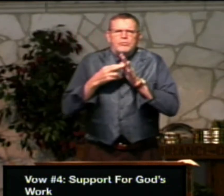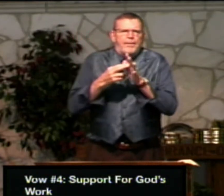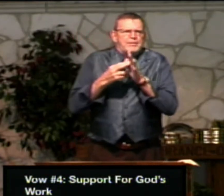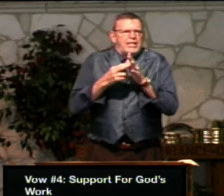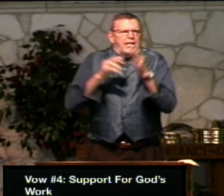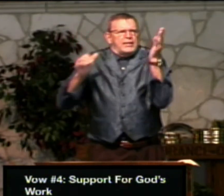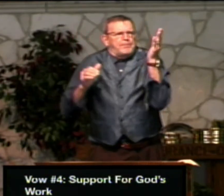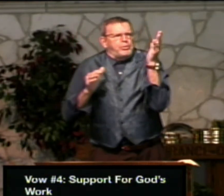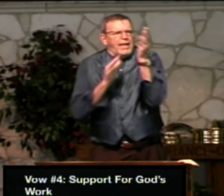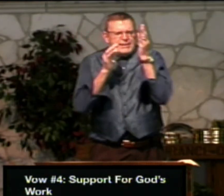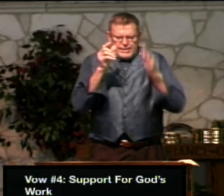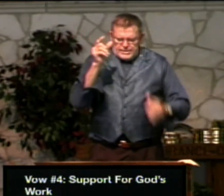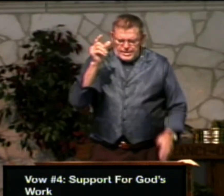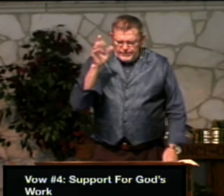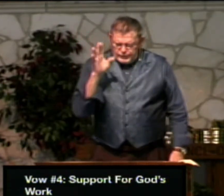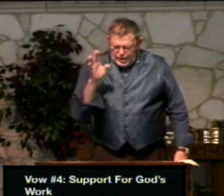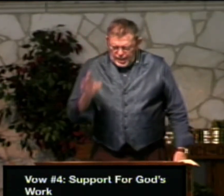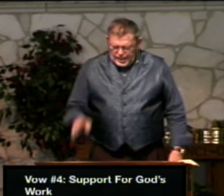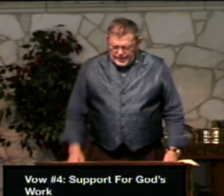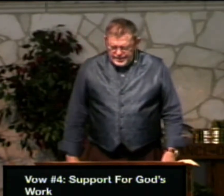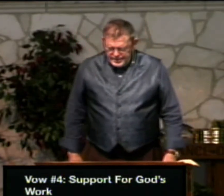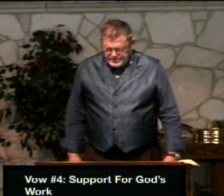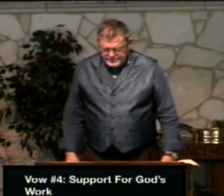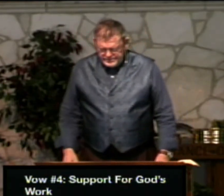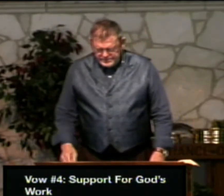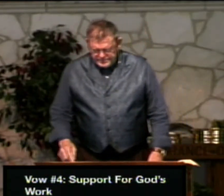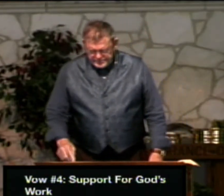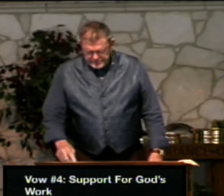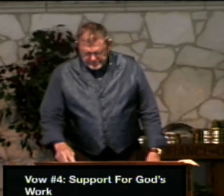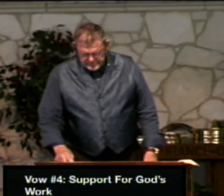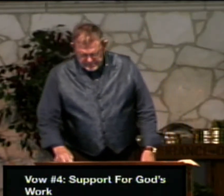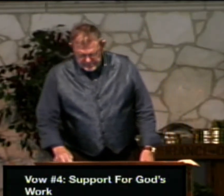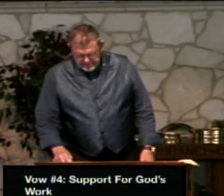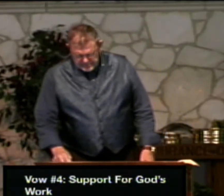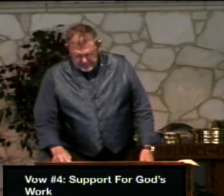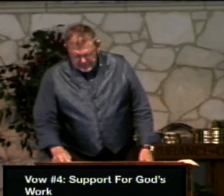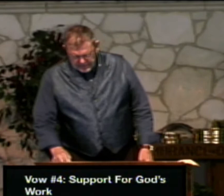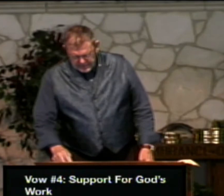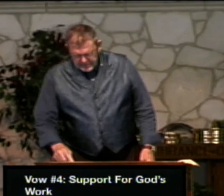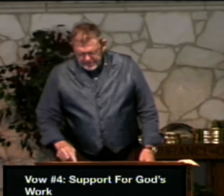That represented the presence of God.